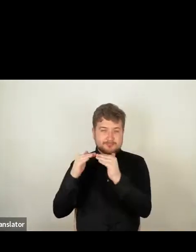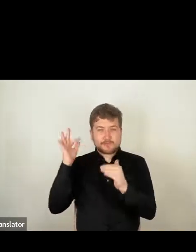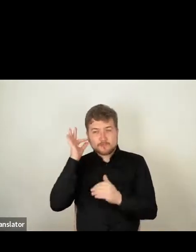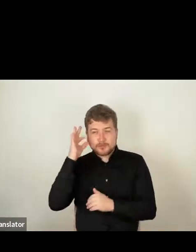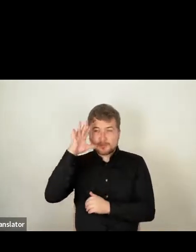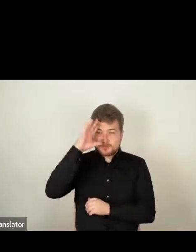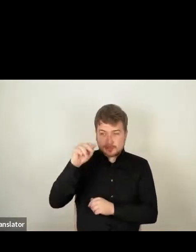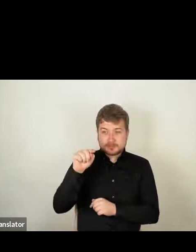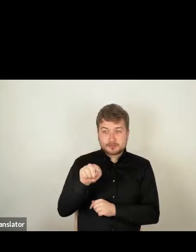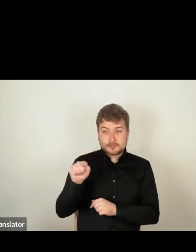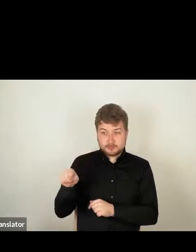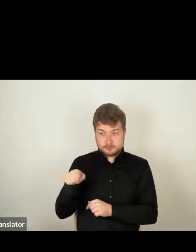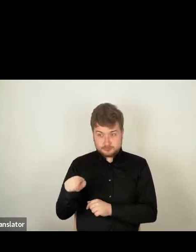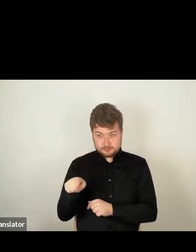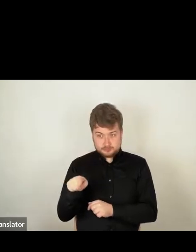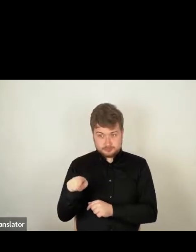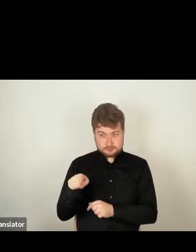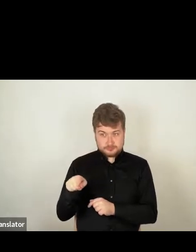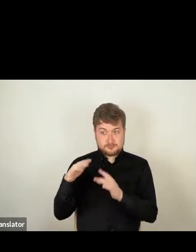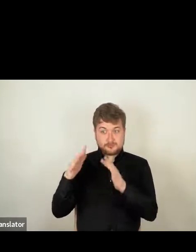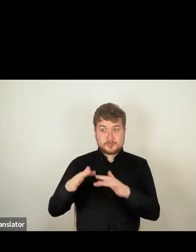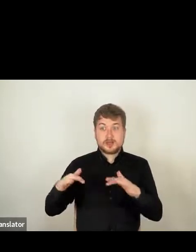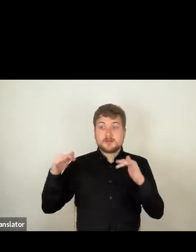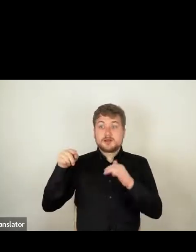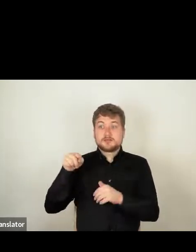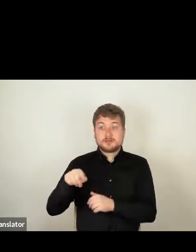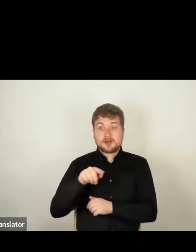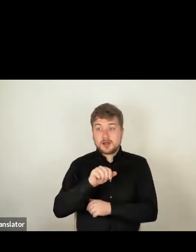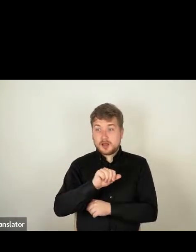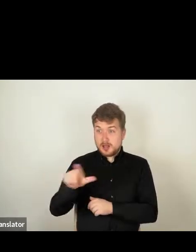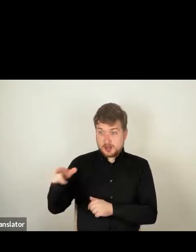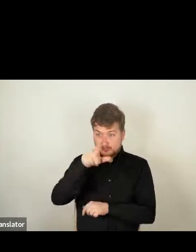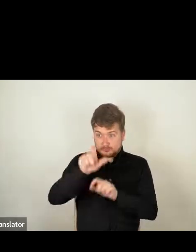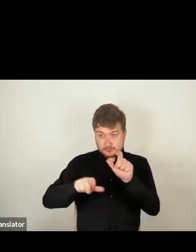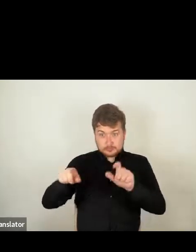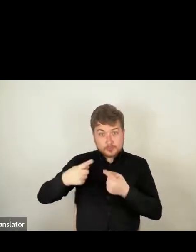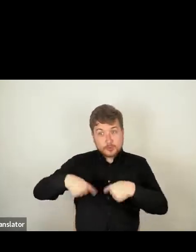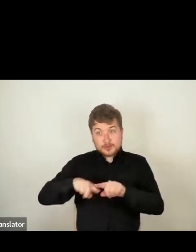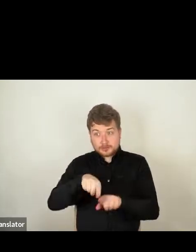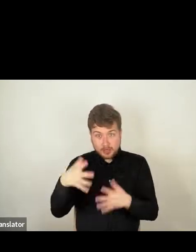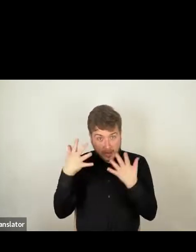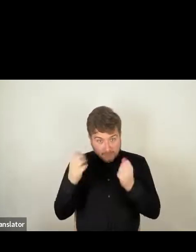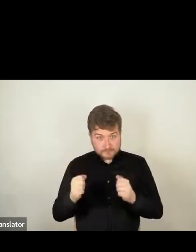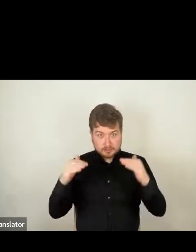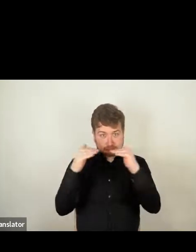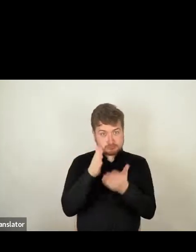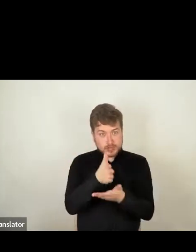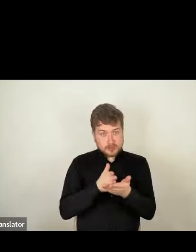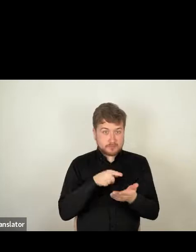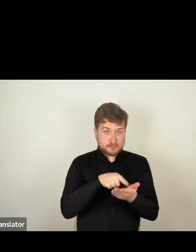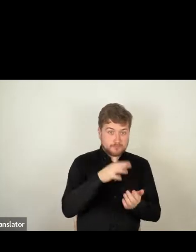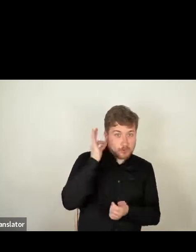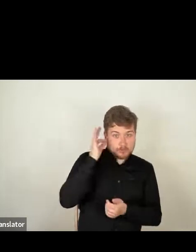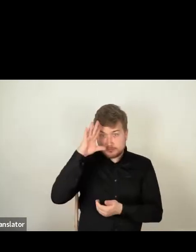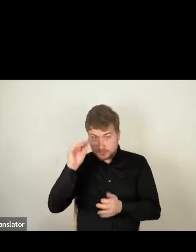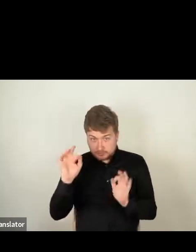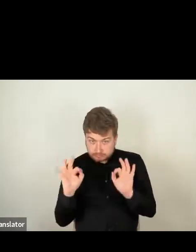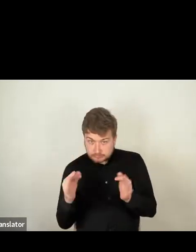committees, of a balance of gender, but also look at how we have chairs of committees that are going to